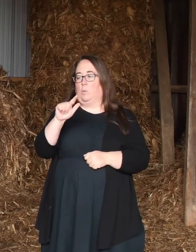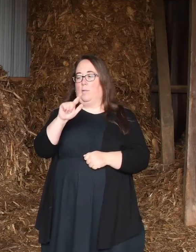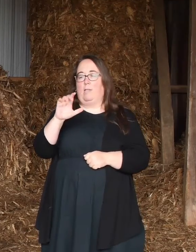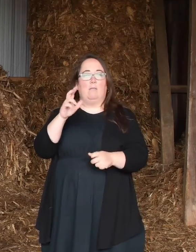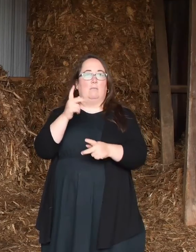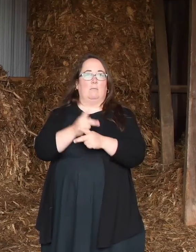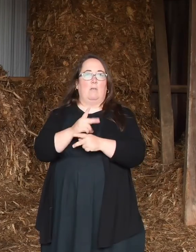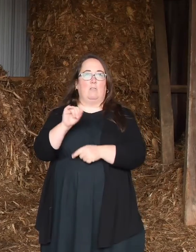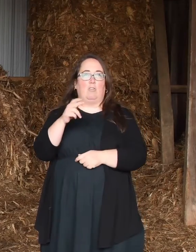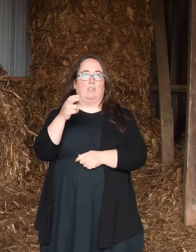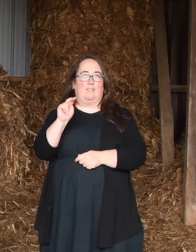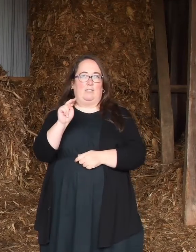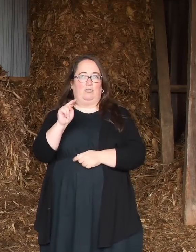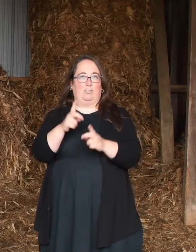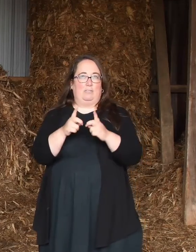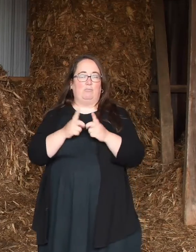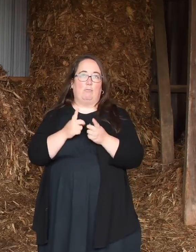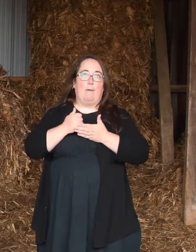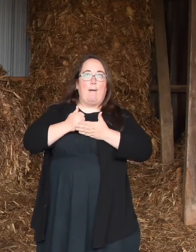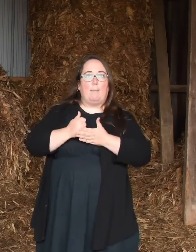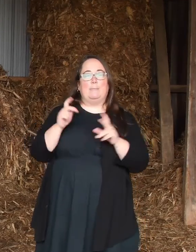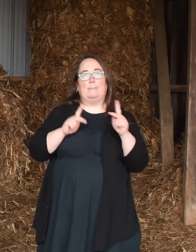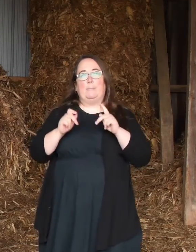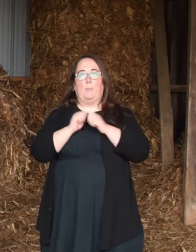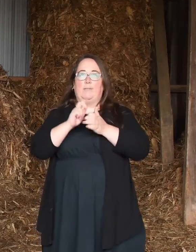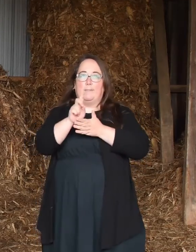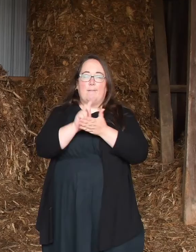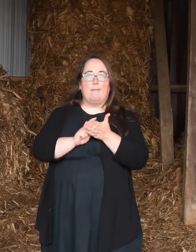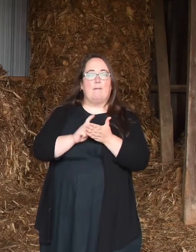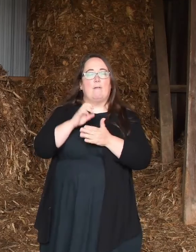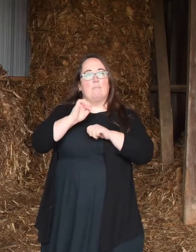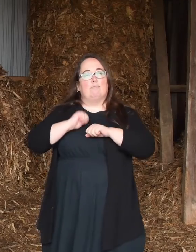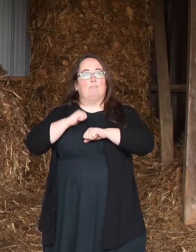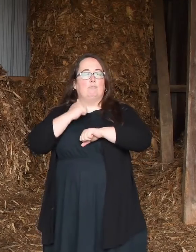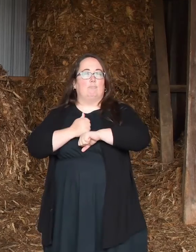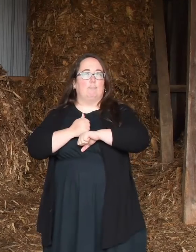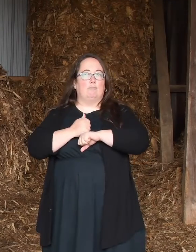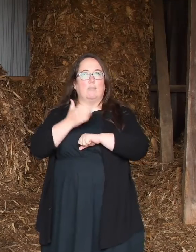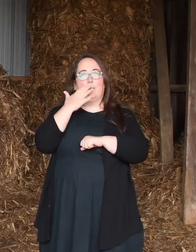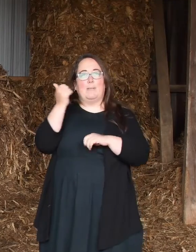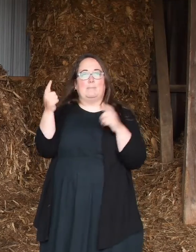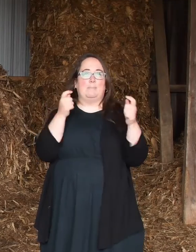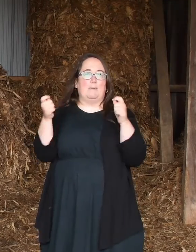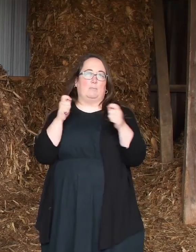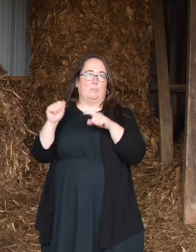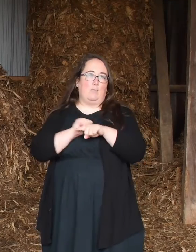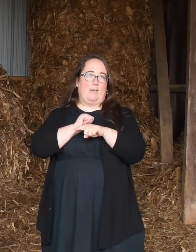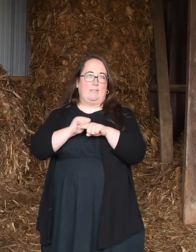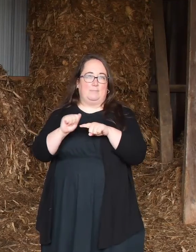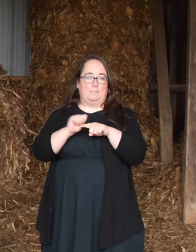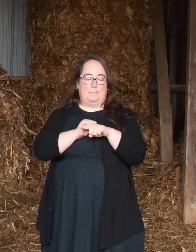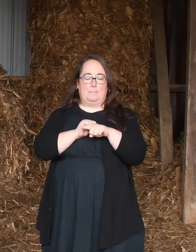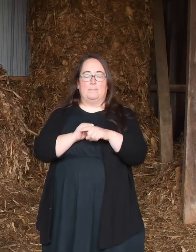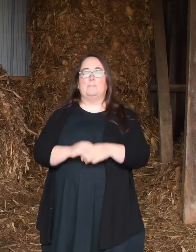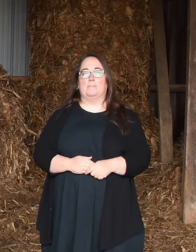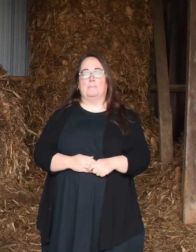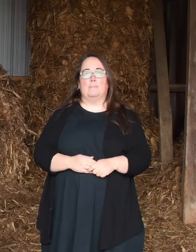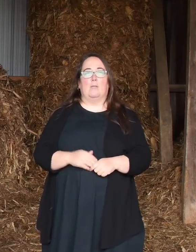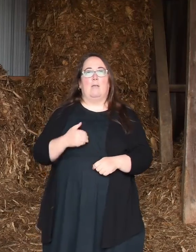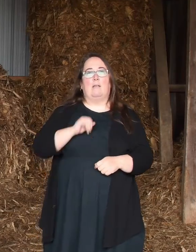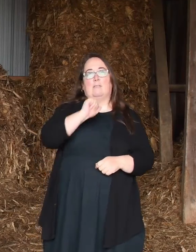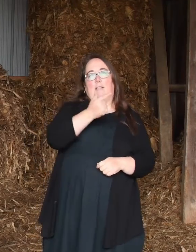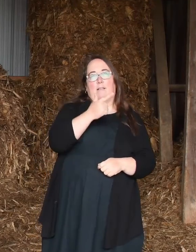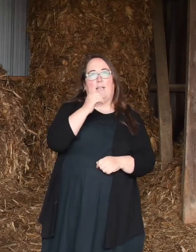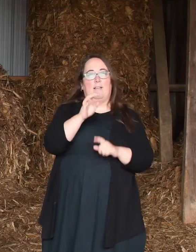District. The district assists property owners with design and installation of best management practices, which has both an ag